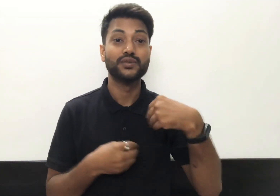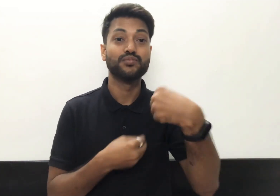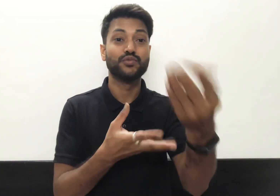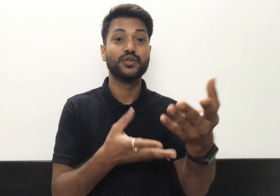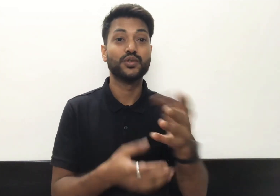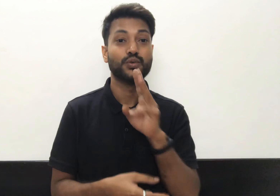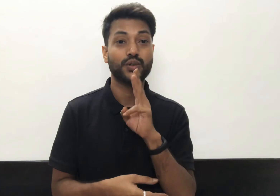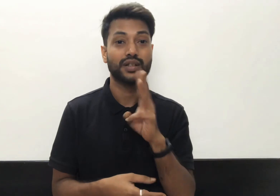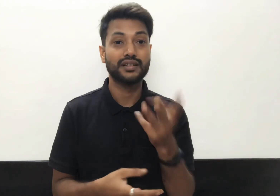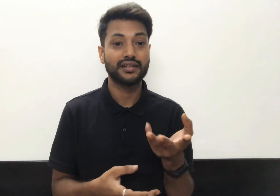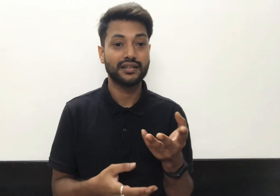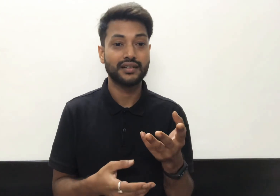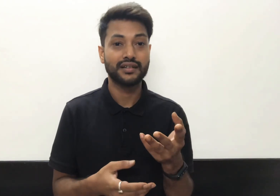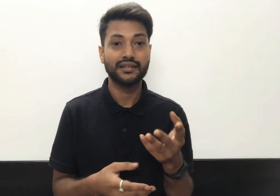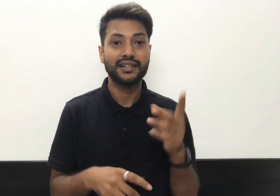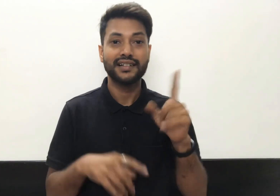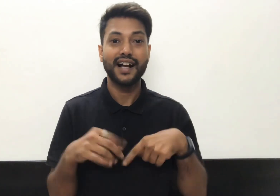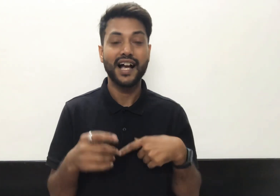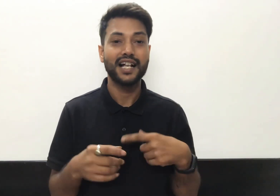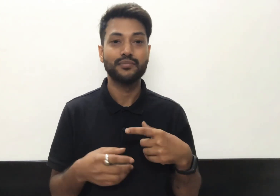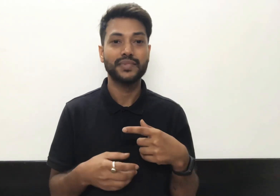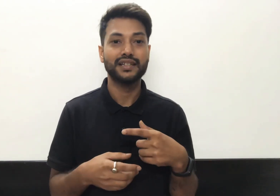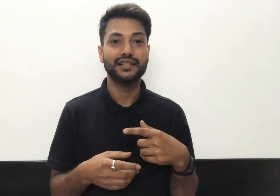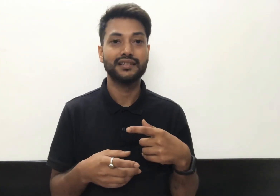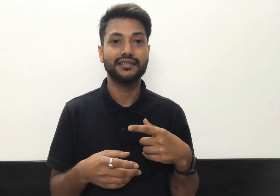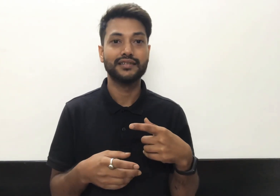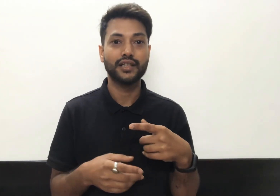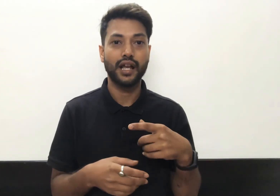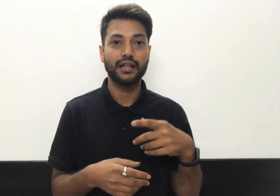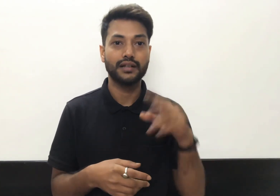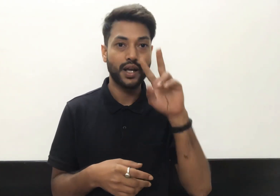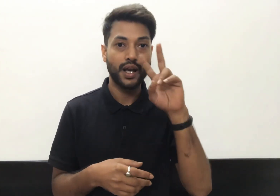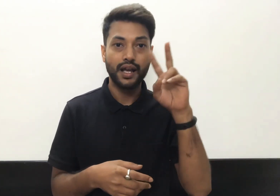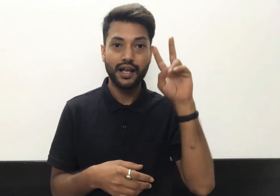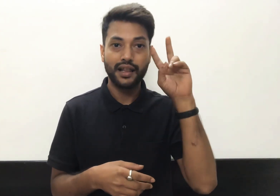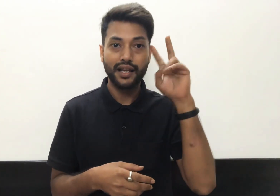be a cultivated response, can't be a pretentious response. It just happens.